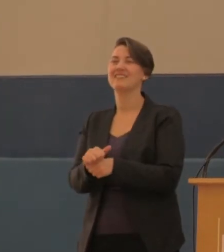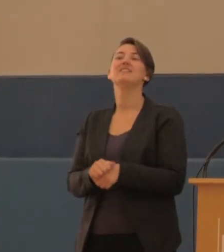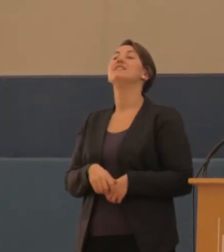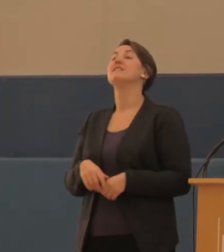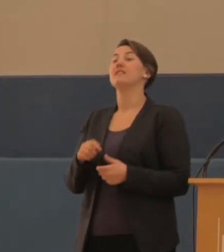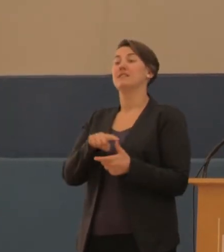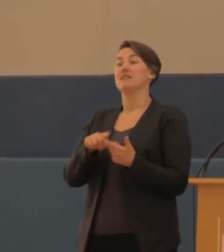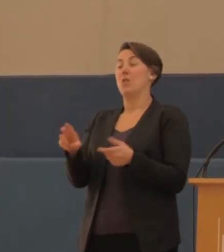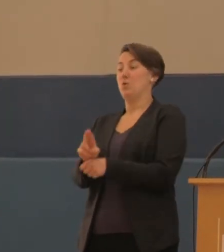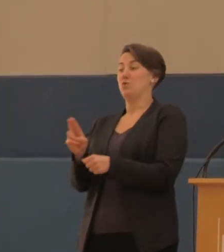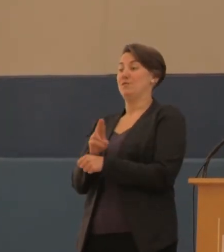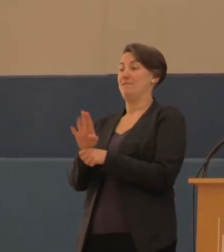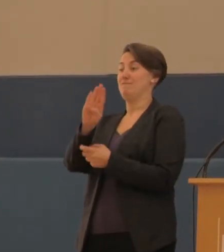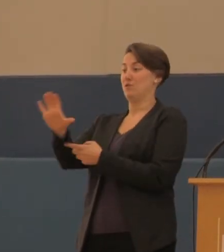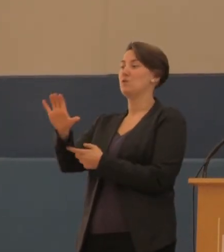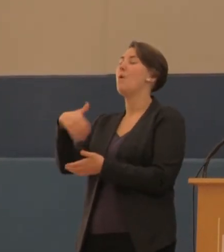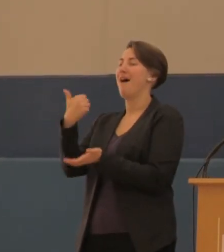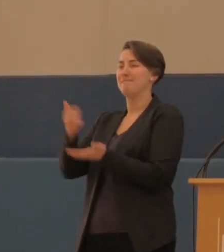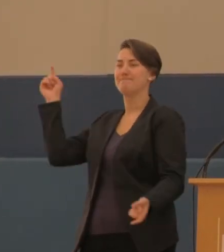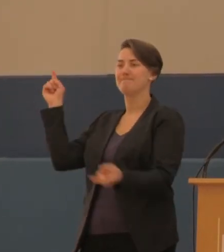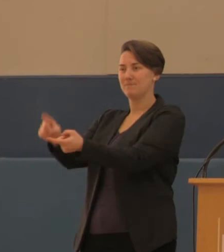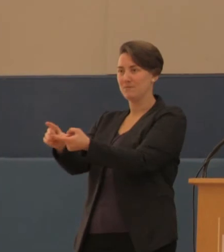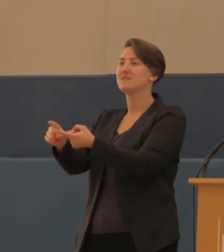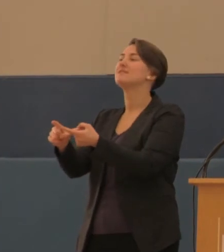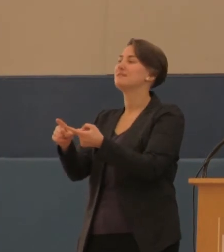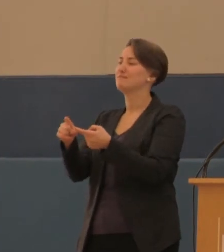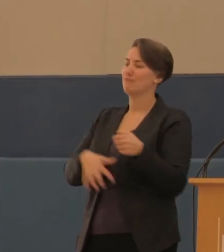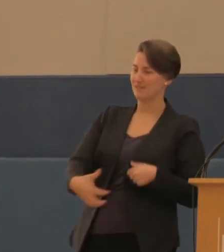The use of contraception reduces unintended pregnancy and abortion.